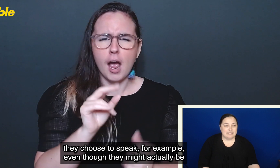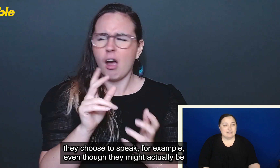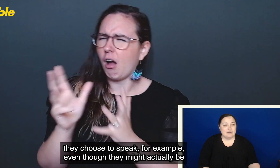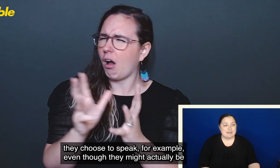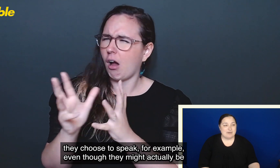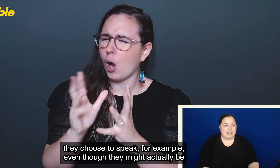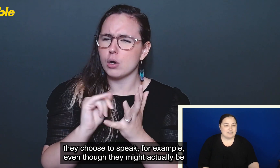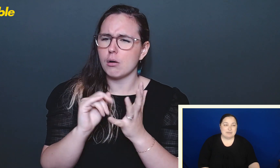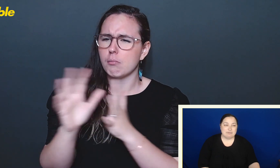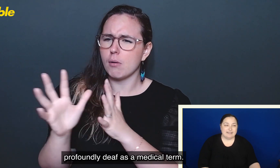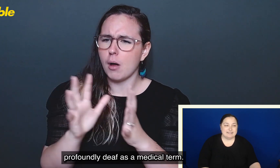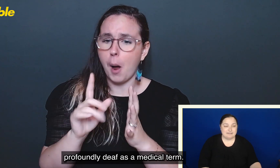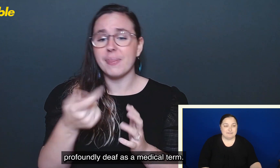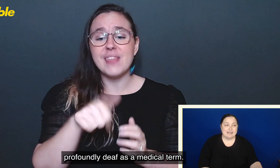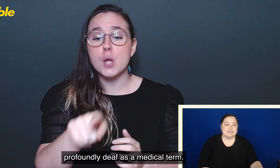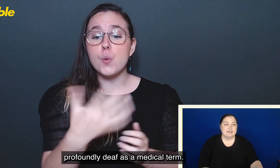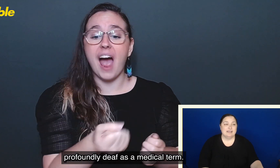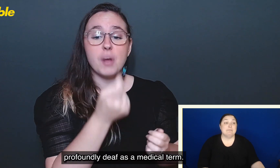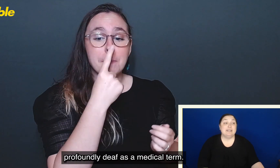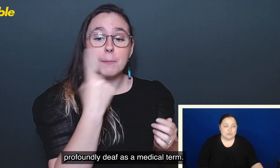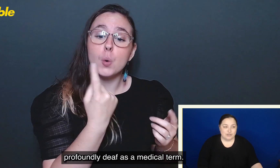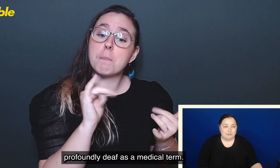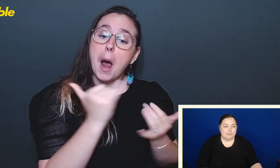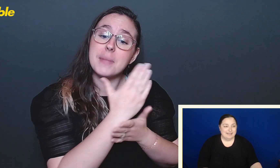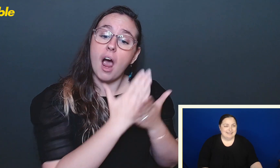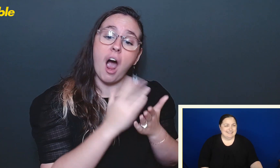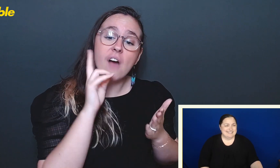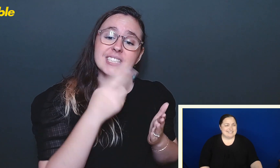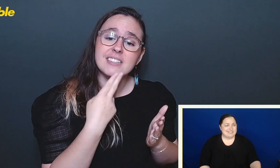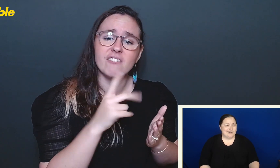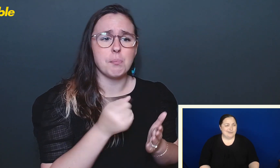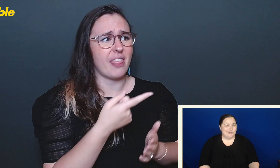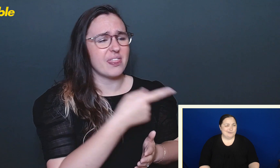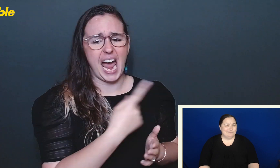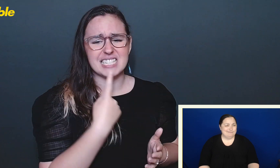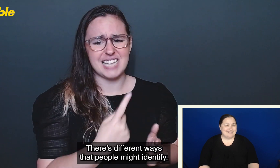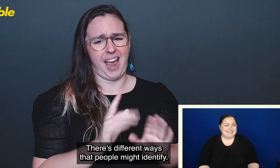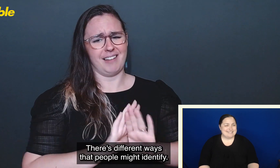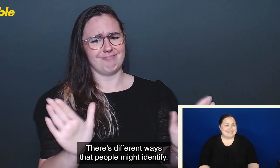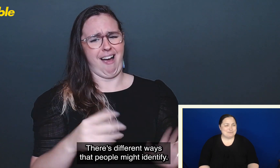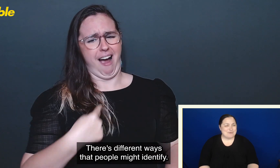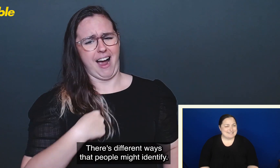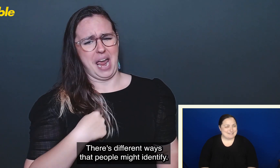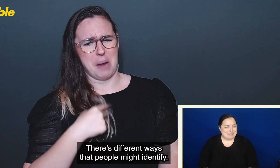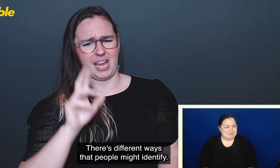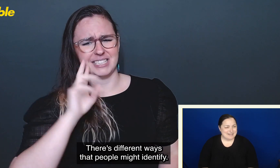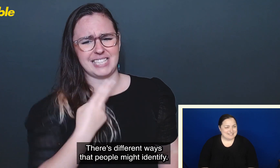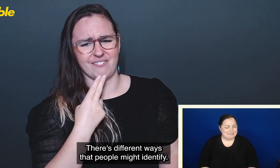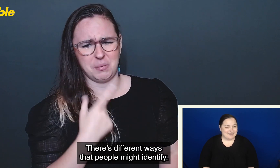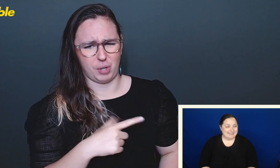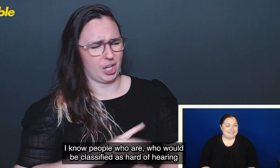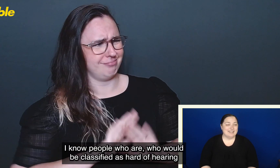example, even though they might actually be profoundly deaf as a medical term. So there's different ways that people